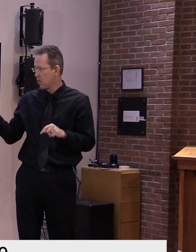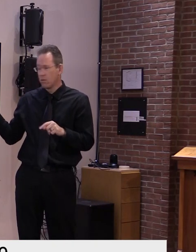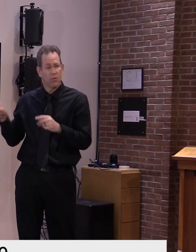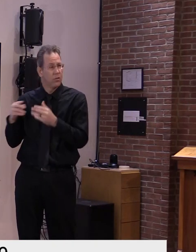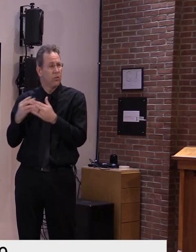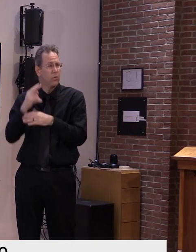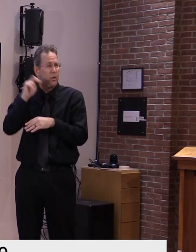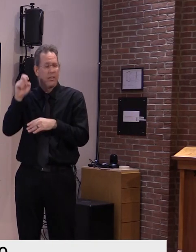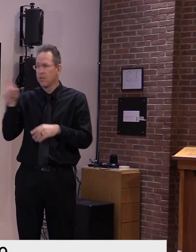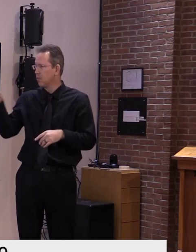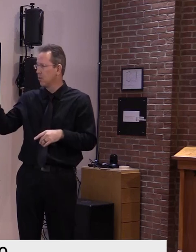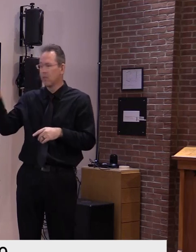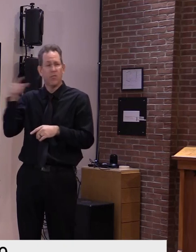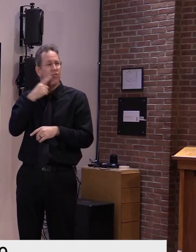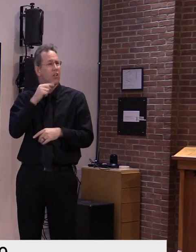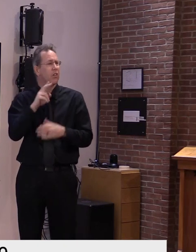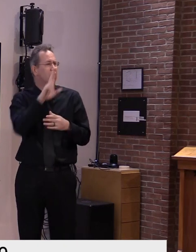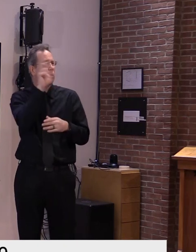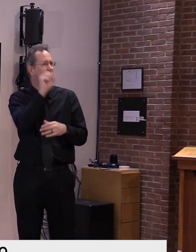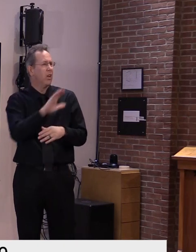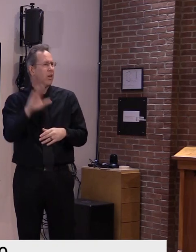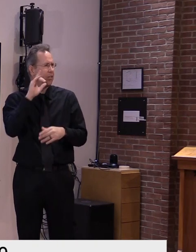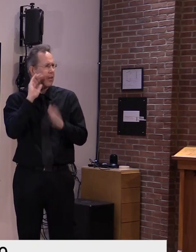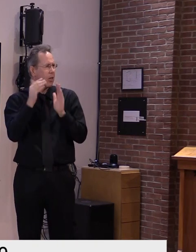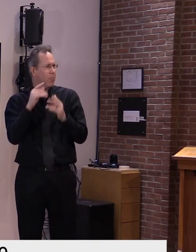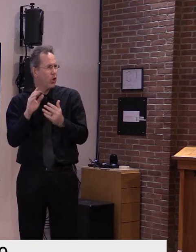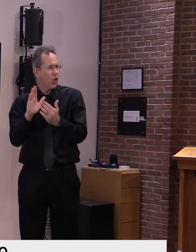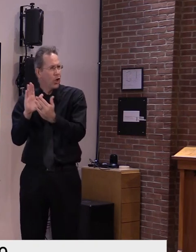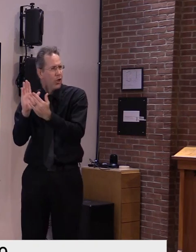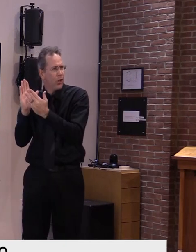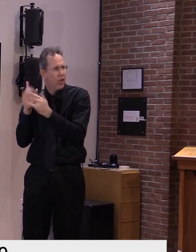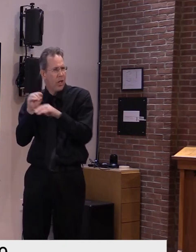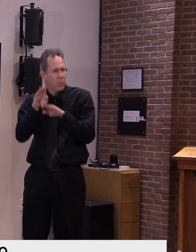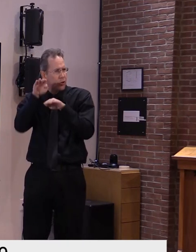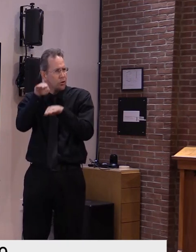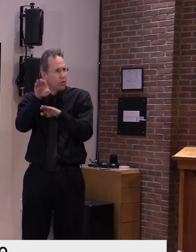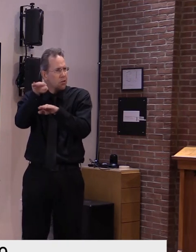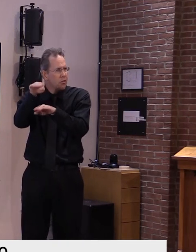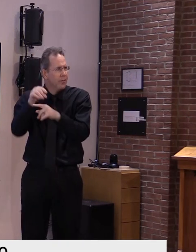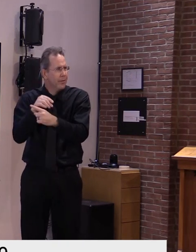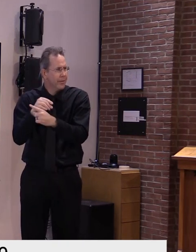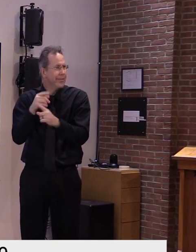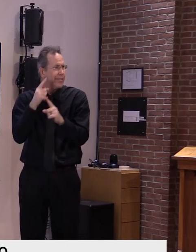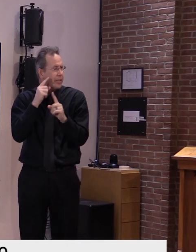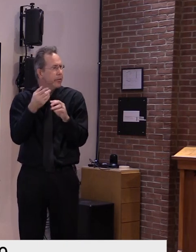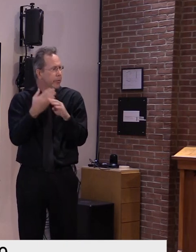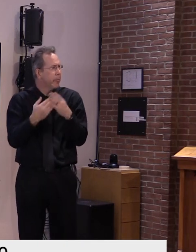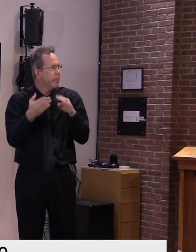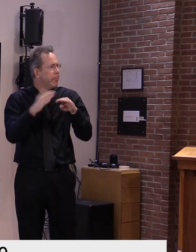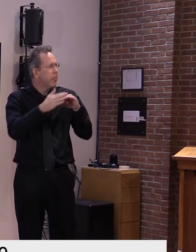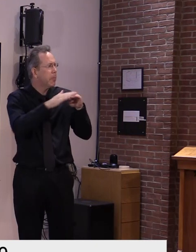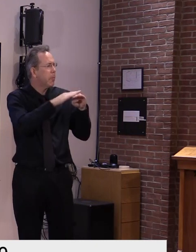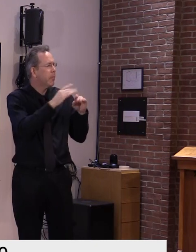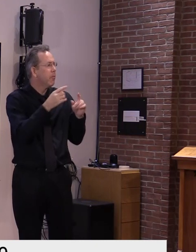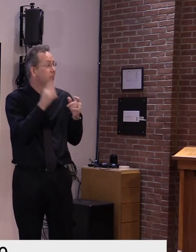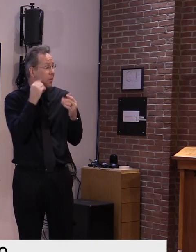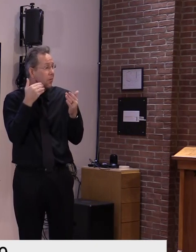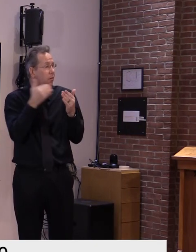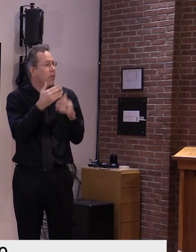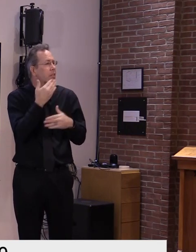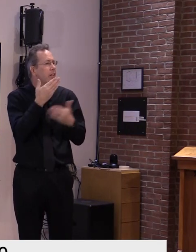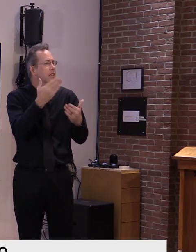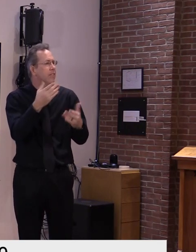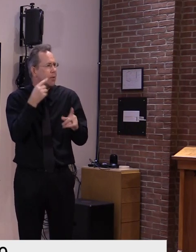the positivity rates. While the nation's positivity rate increased modestly and Vermont's decreased slightly over the